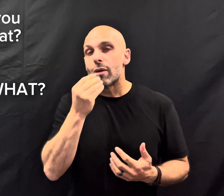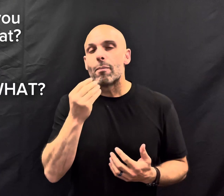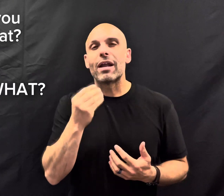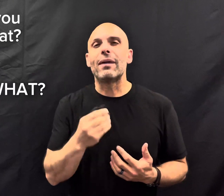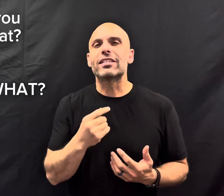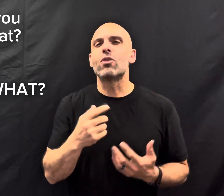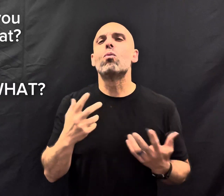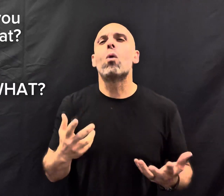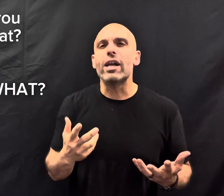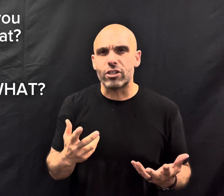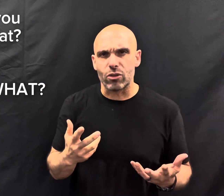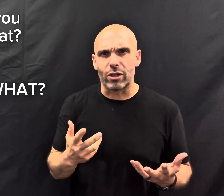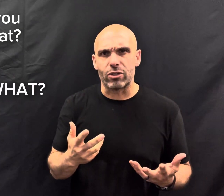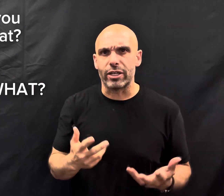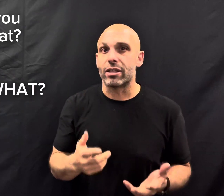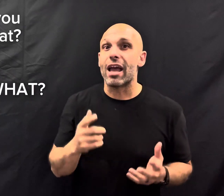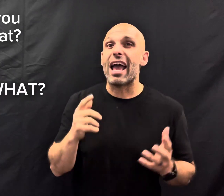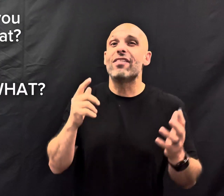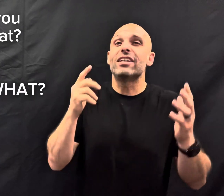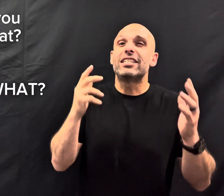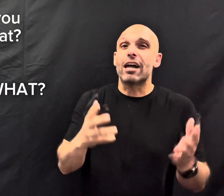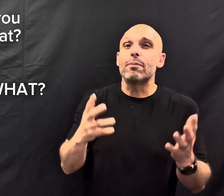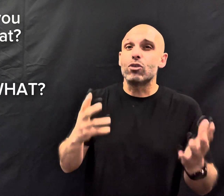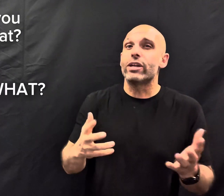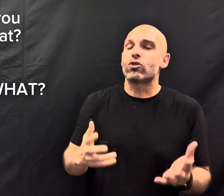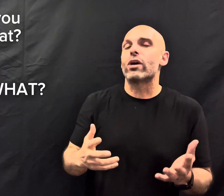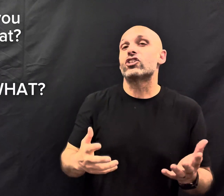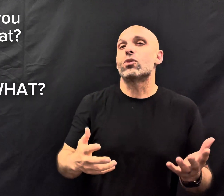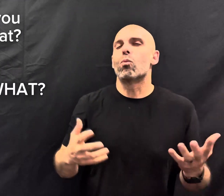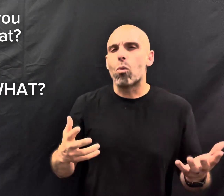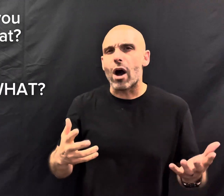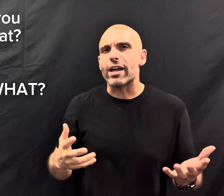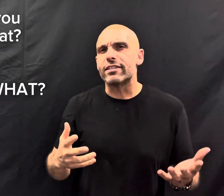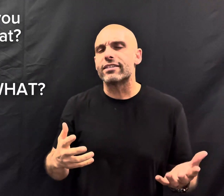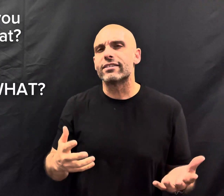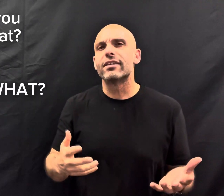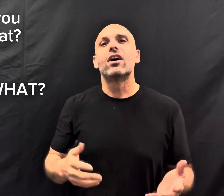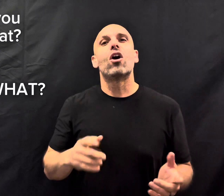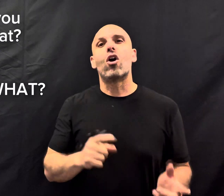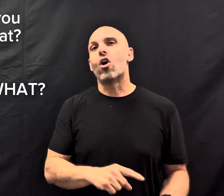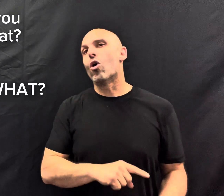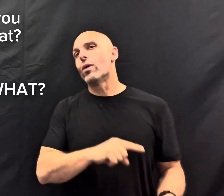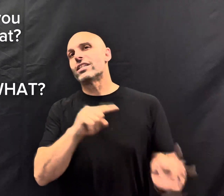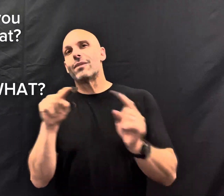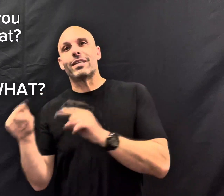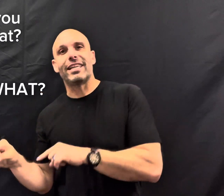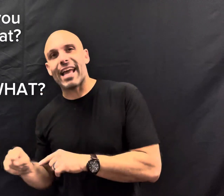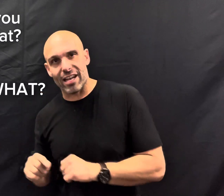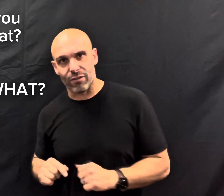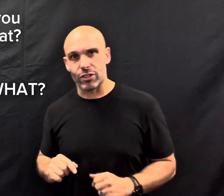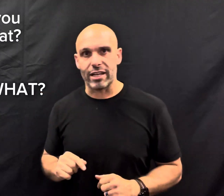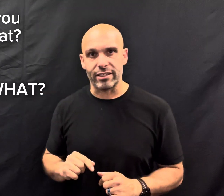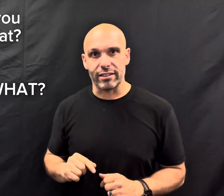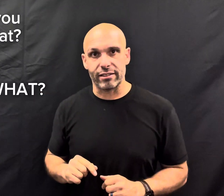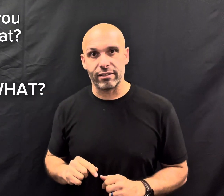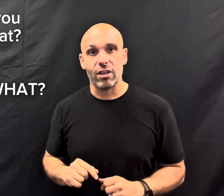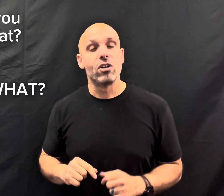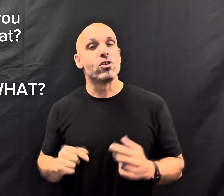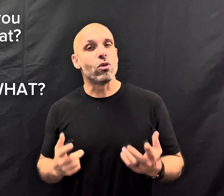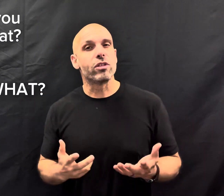but I'm asking, what do you want to eat? And the WH question, what, always comes at the end of your sentence. So the sign